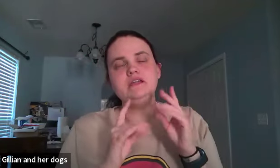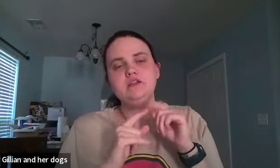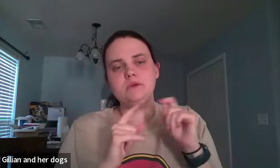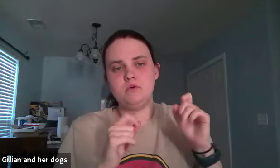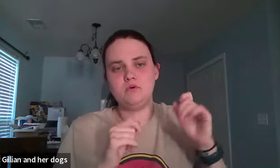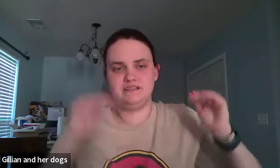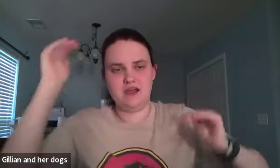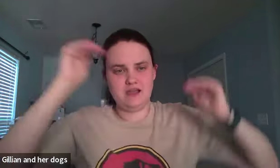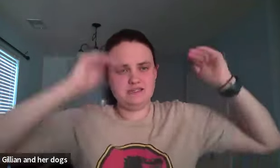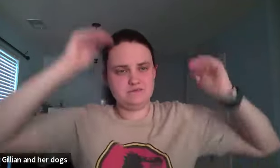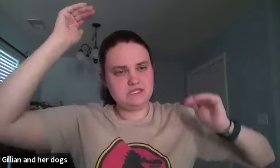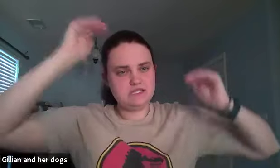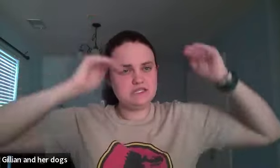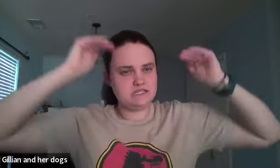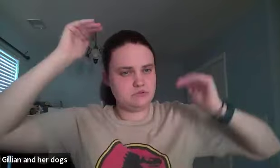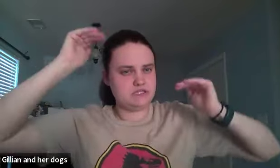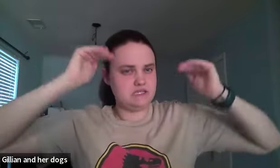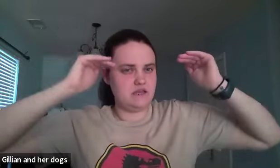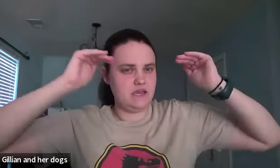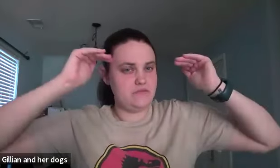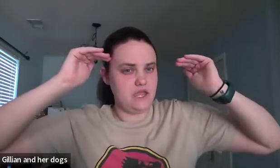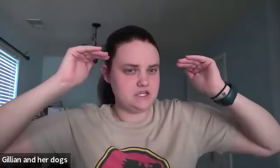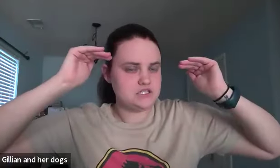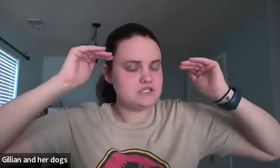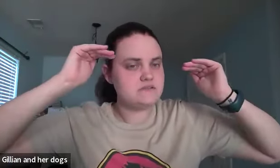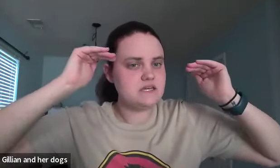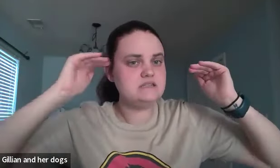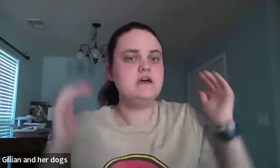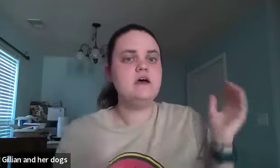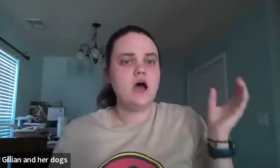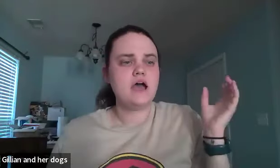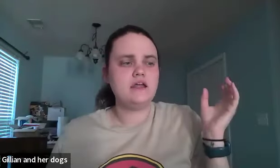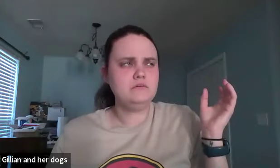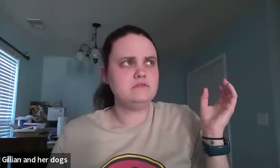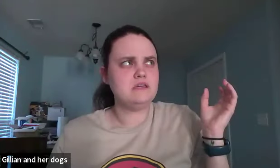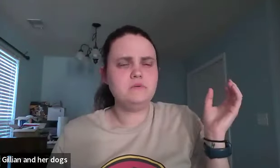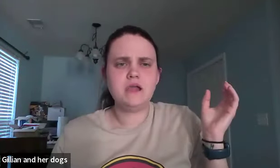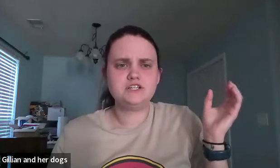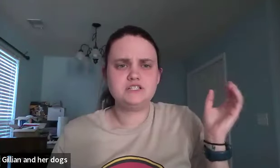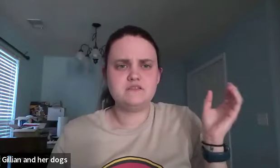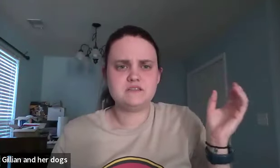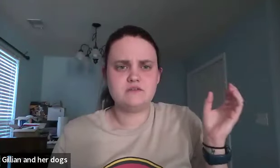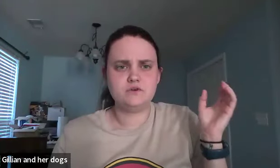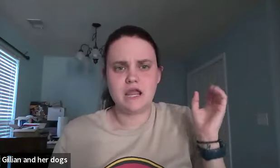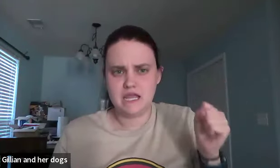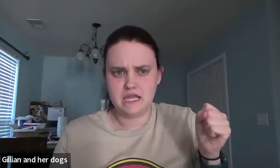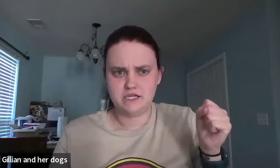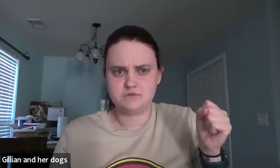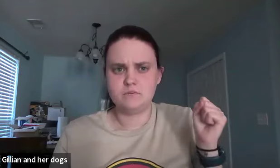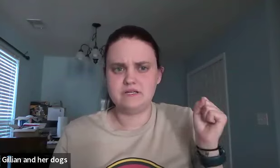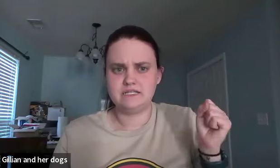get a little bit more into the height differences and expressing like the ages of kids. I don't think we actually did the sign for age when we